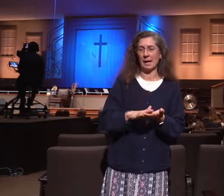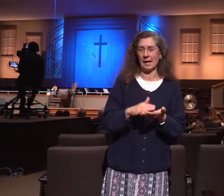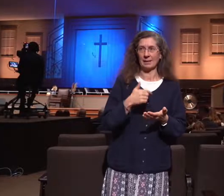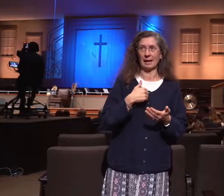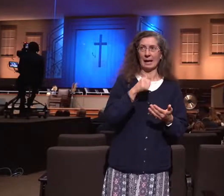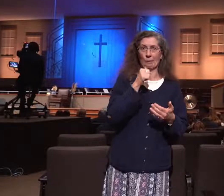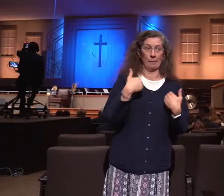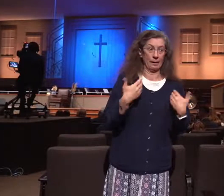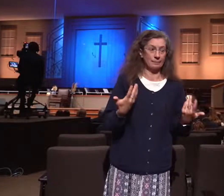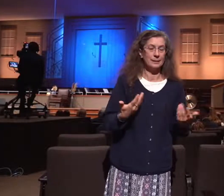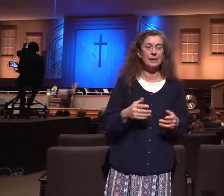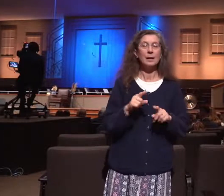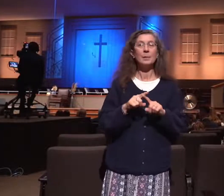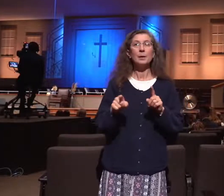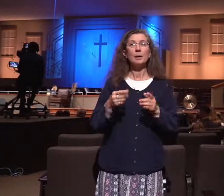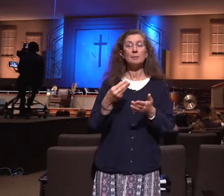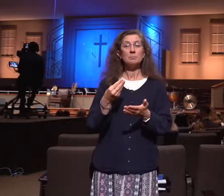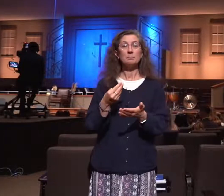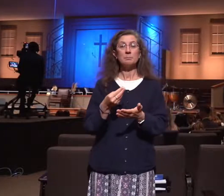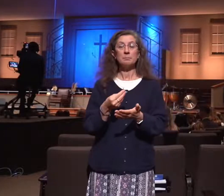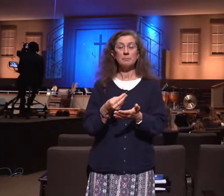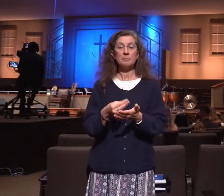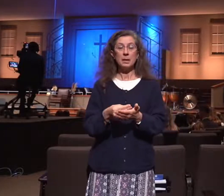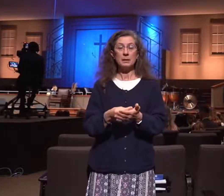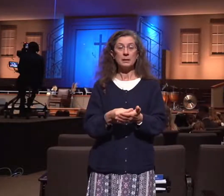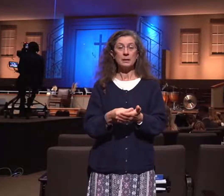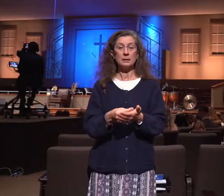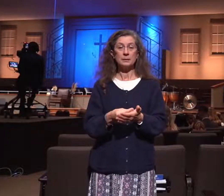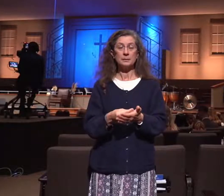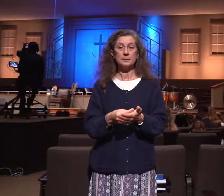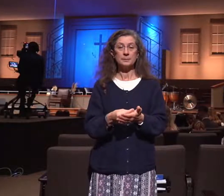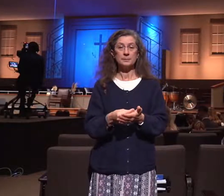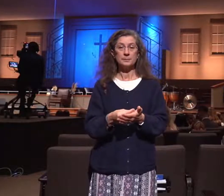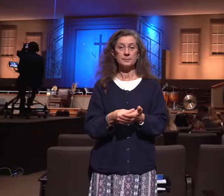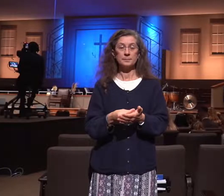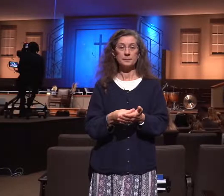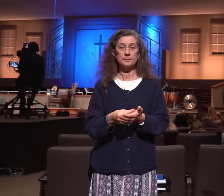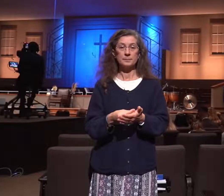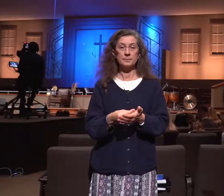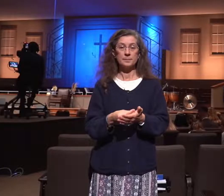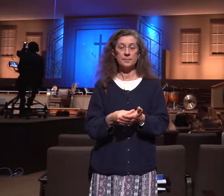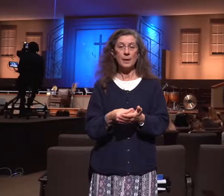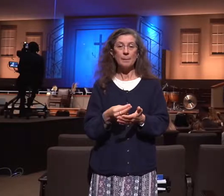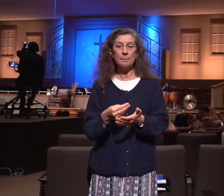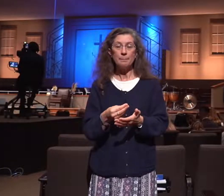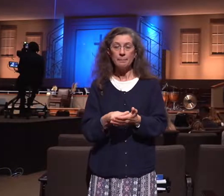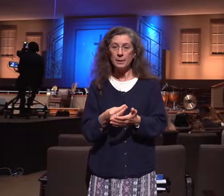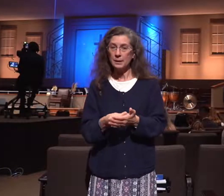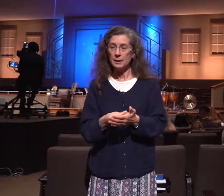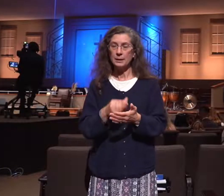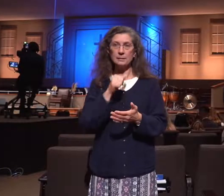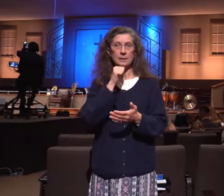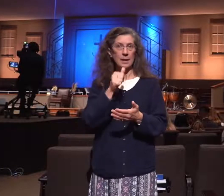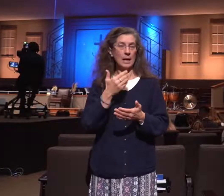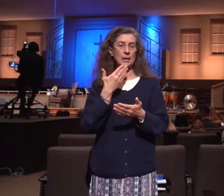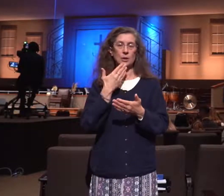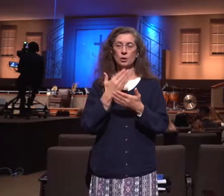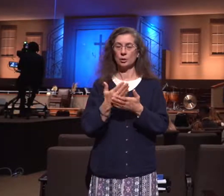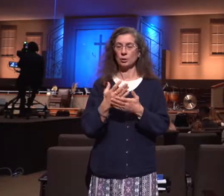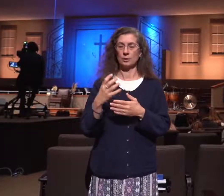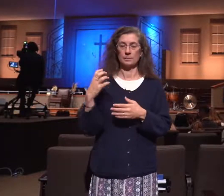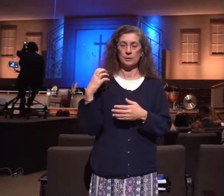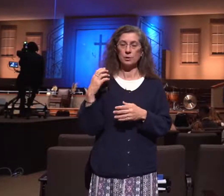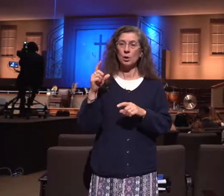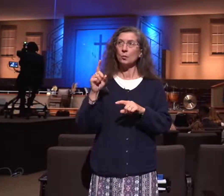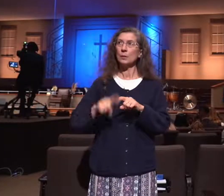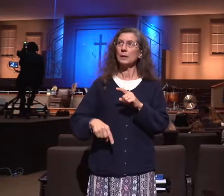Money is a very good servant, but it is a very poor master. You cannot